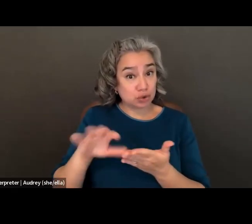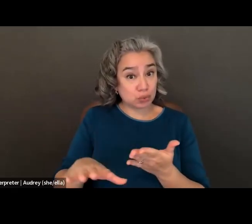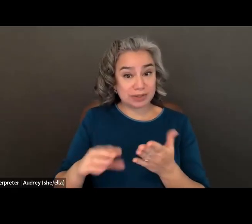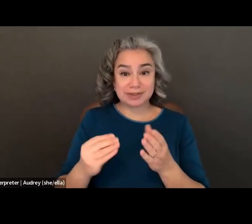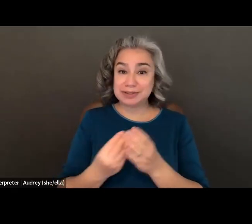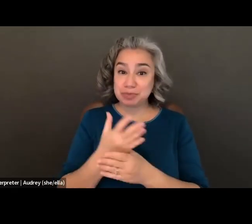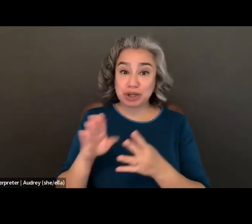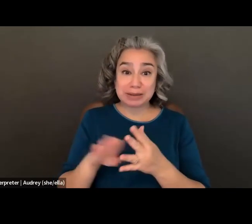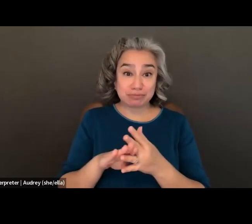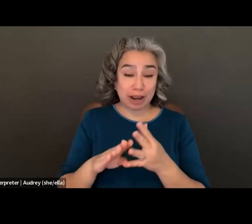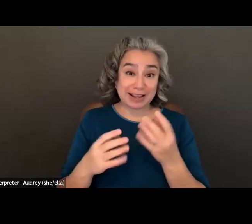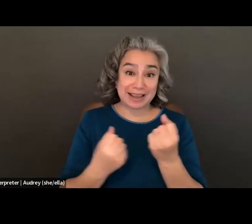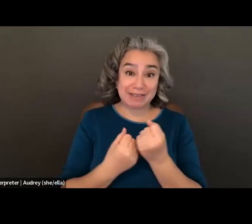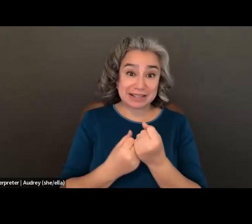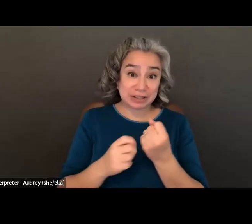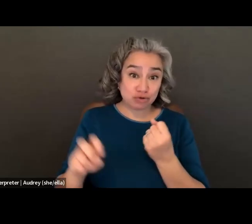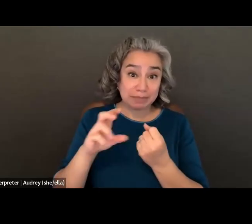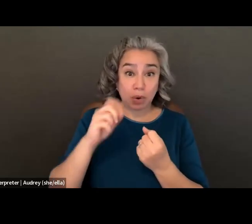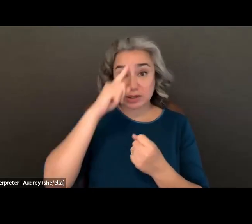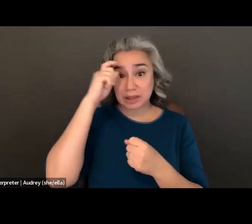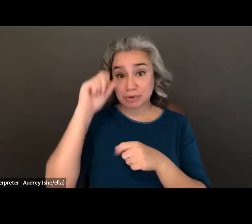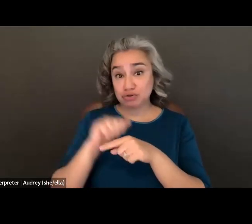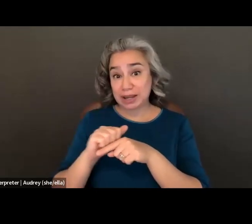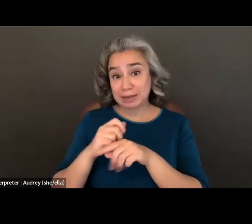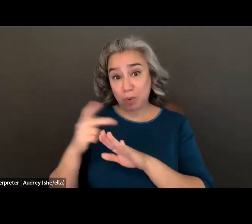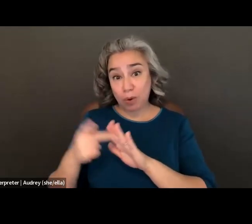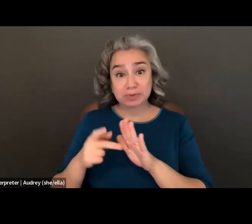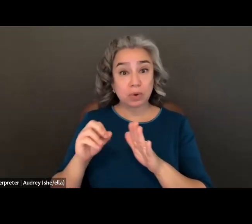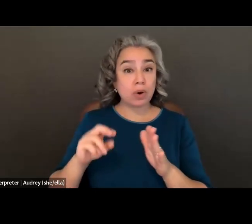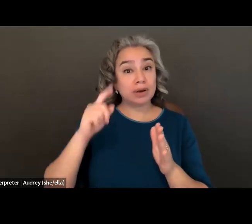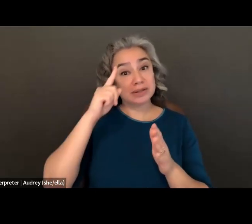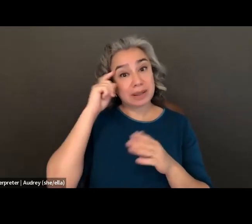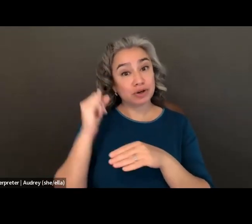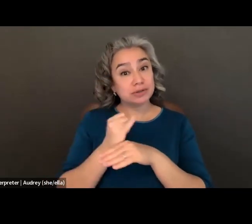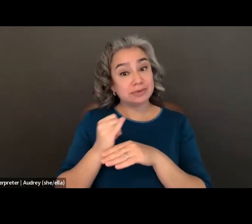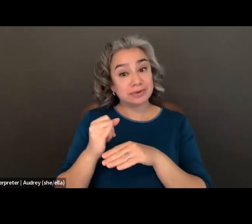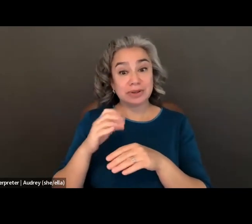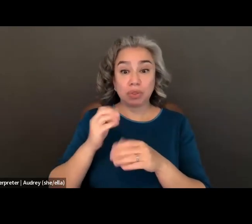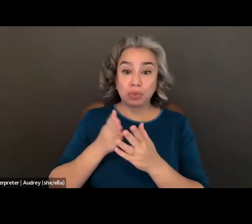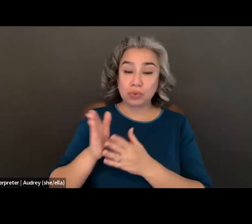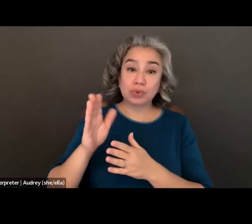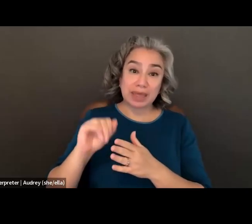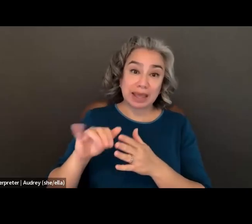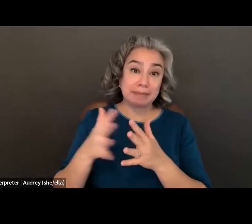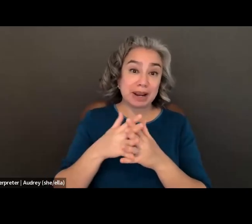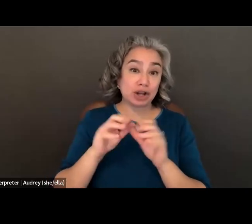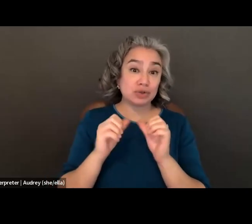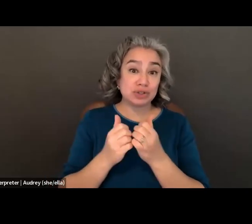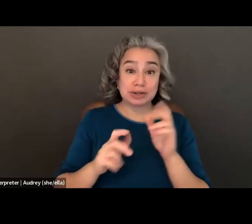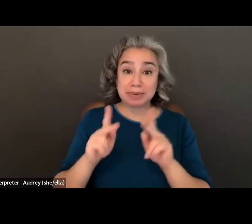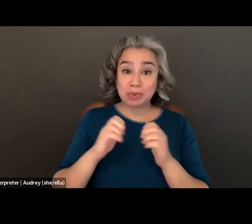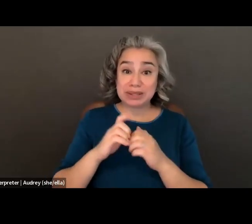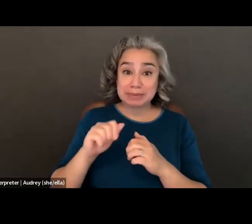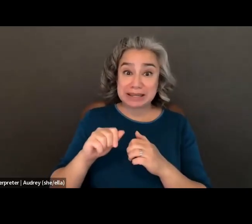advocacy trips, summer training programs, and as a summer intern through the American Association of People with Disabilities, those initial